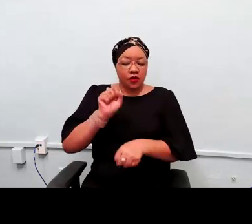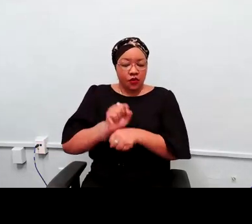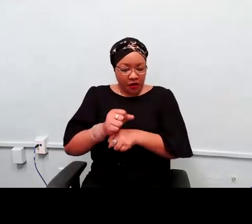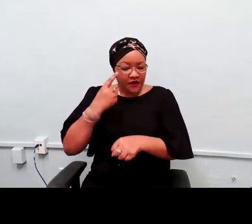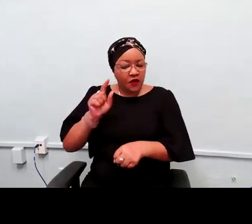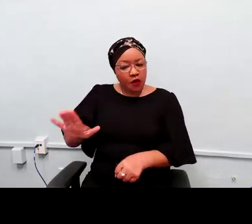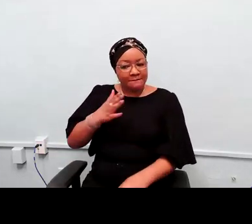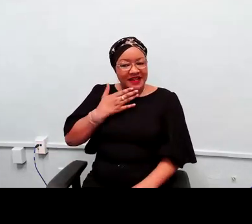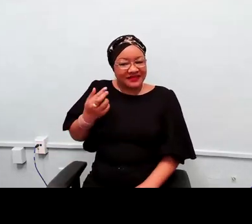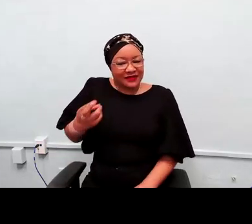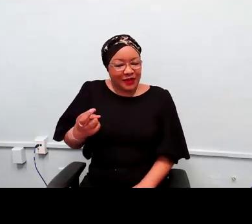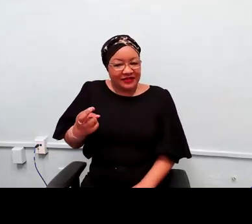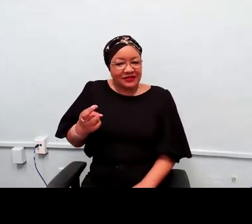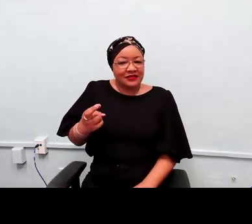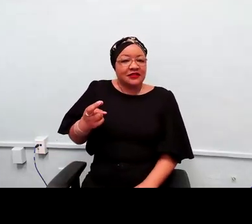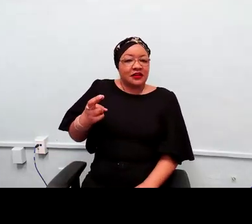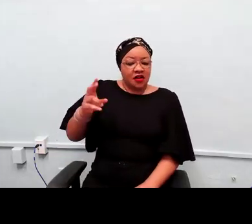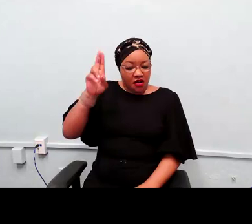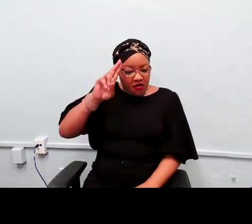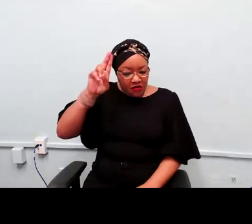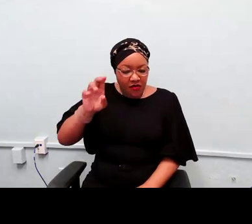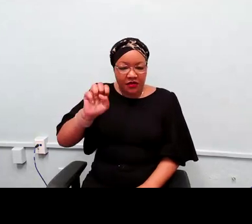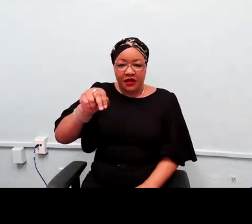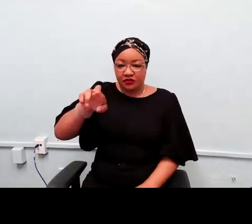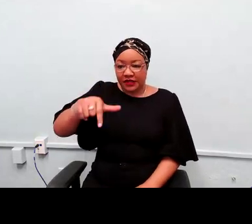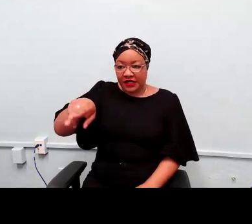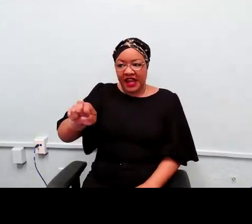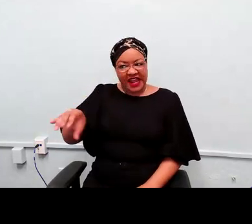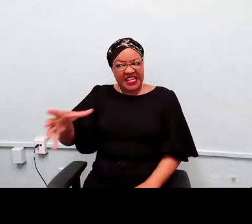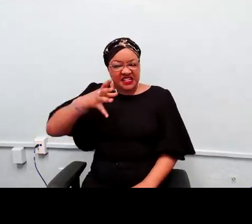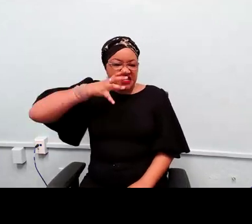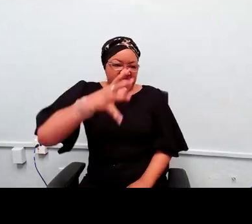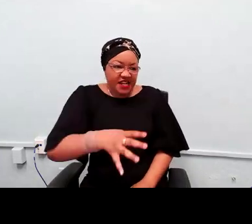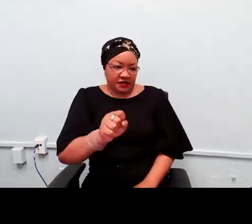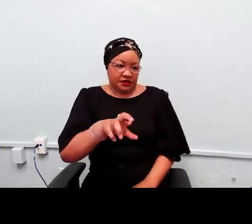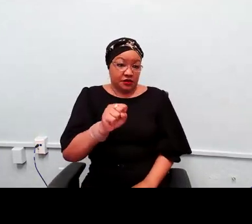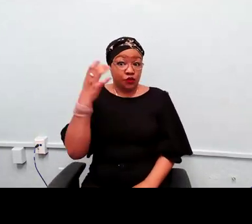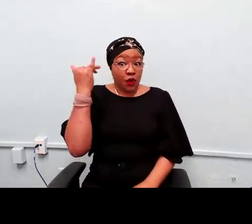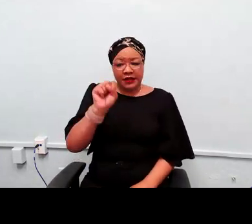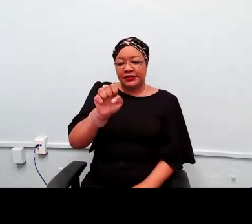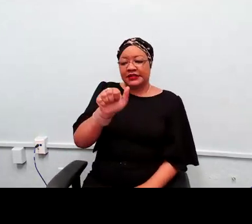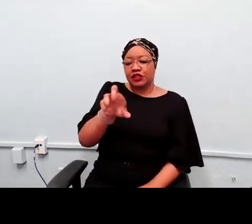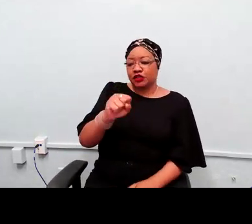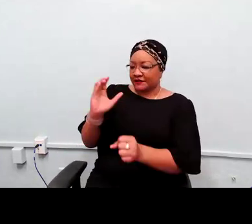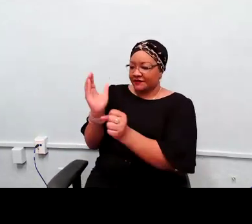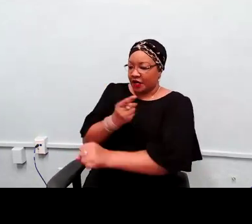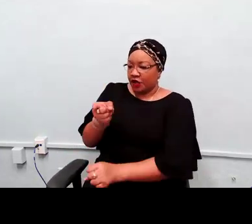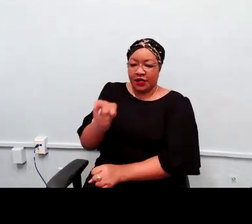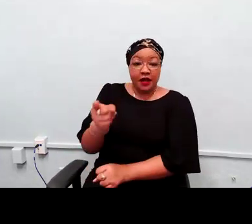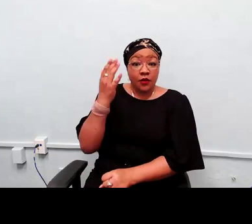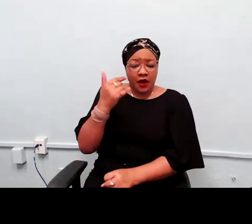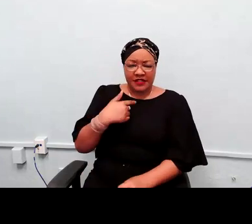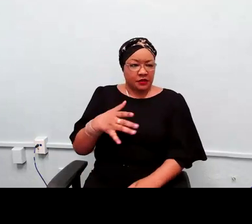Enrique. Enrique had hated Sears ever since he'd gotten fired for pointing out to management that the tan,